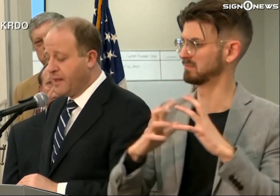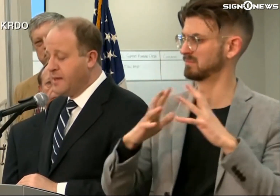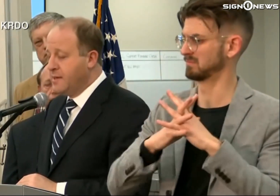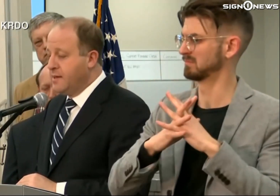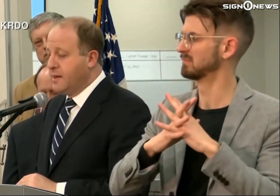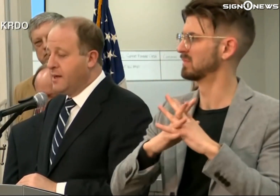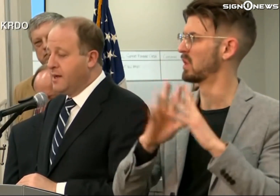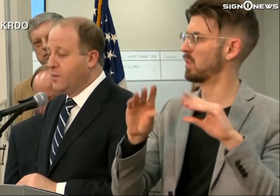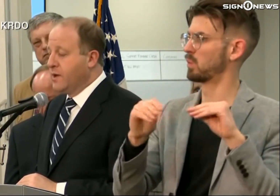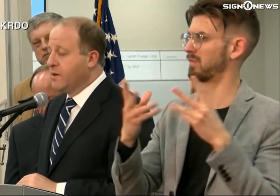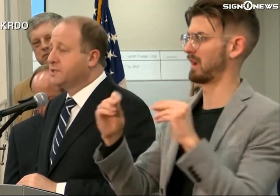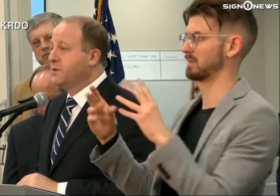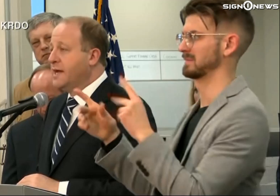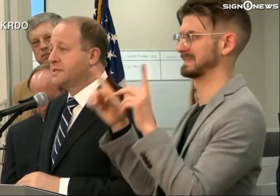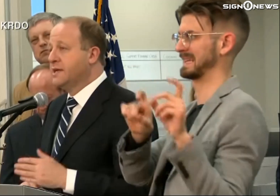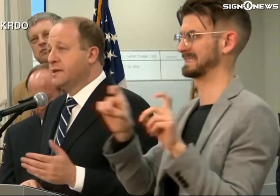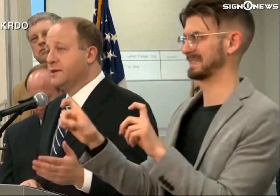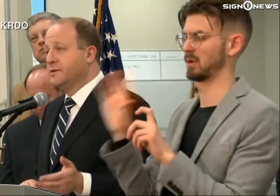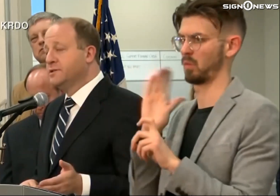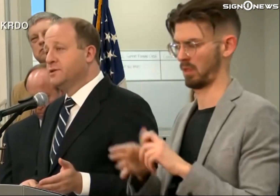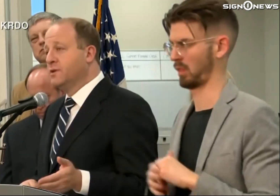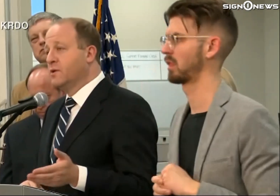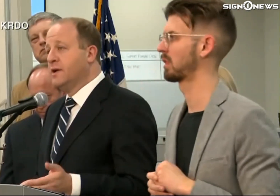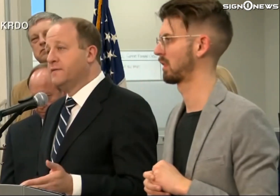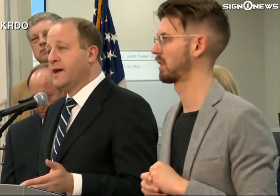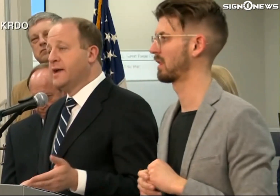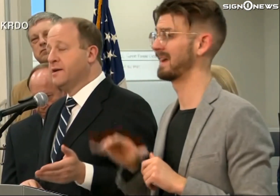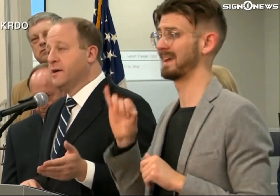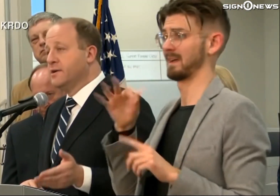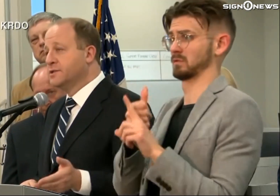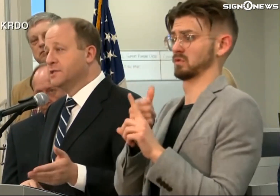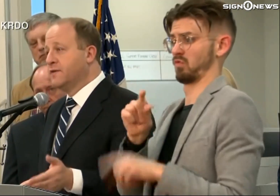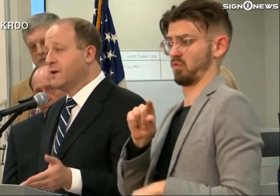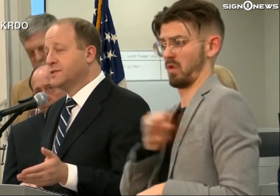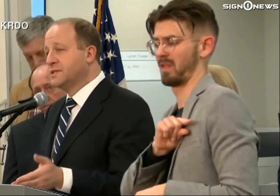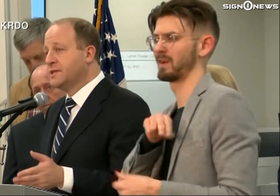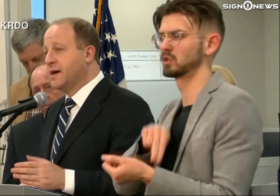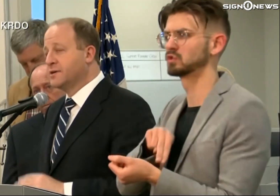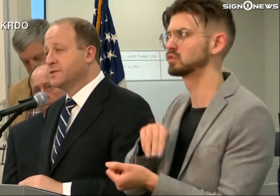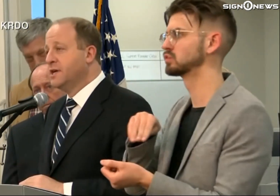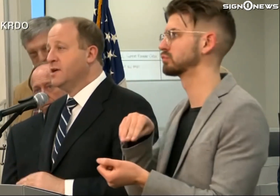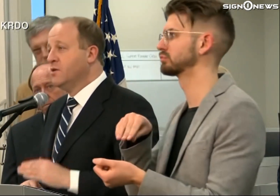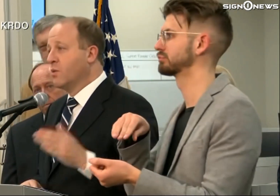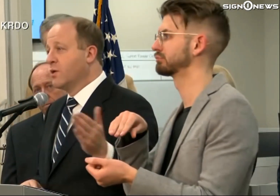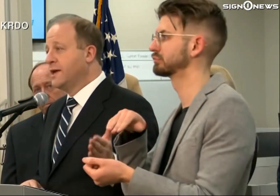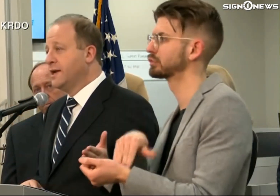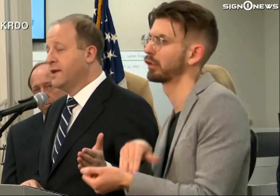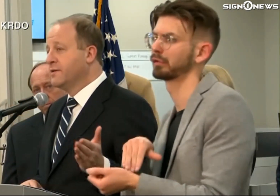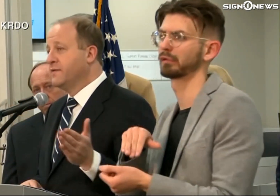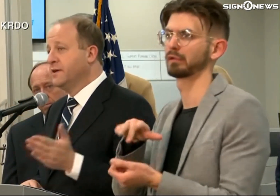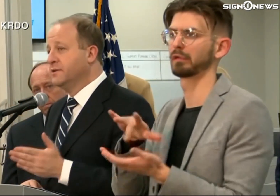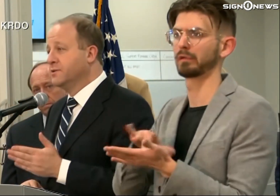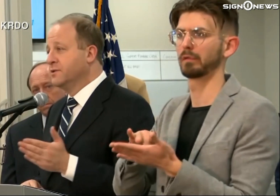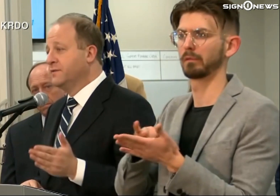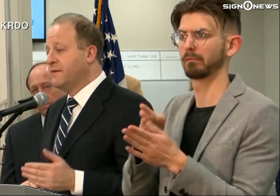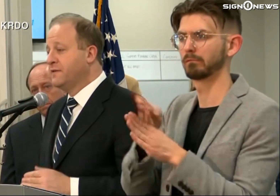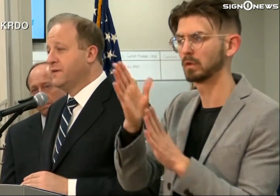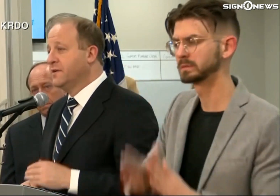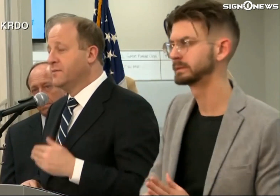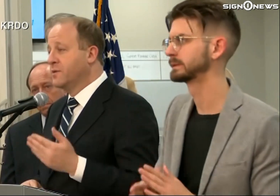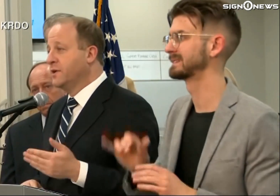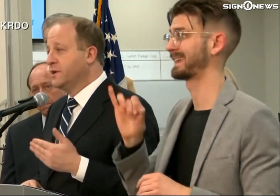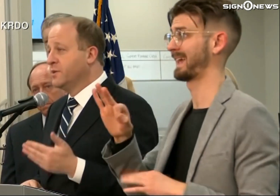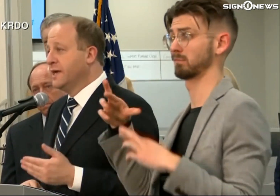testing. We are also asking that those who are qualified, nurses, pharmacists, doctors, who are working in another field or who have